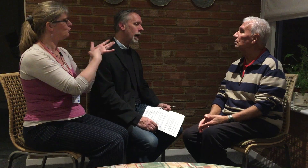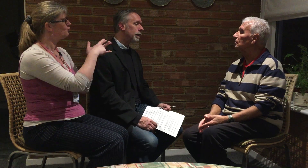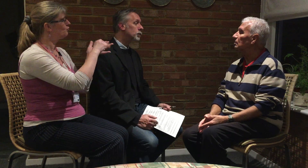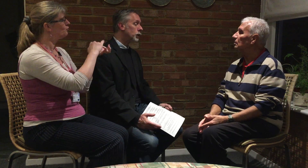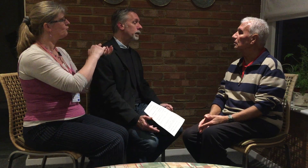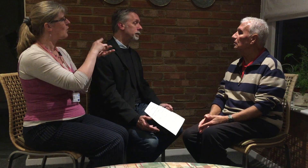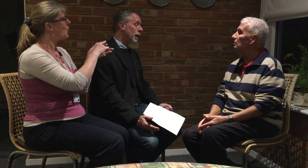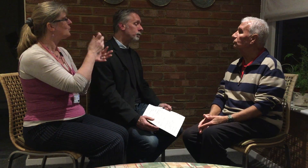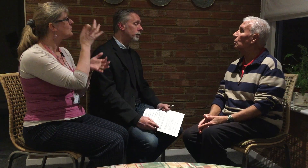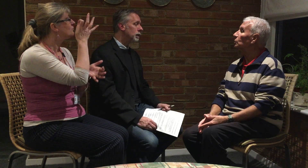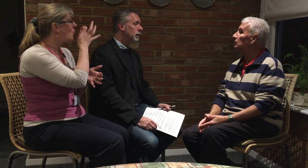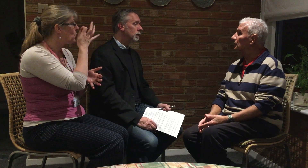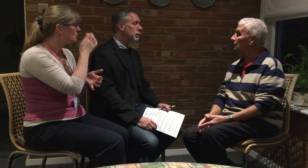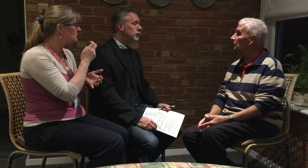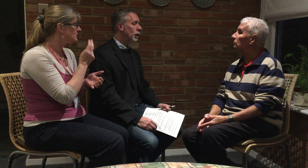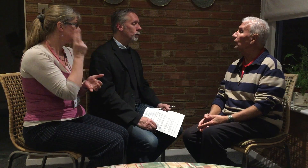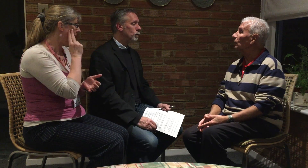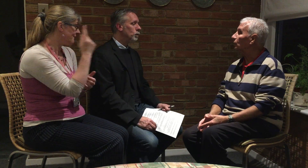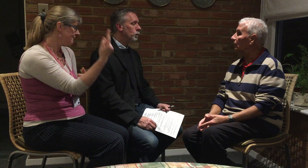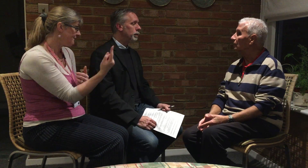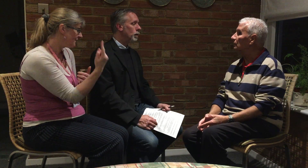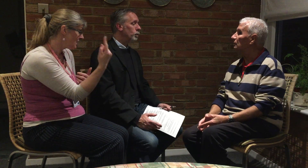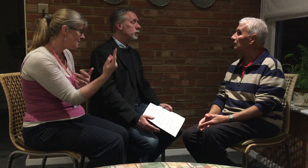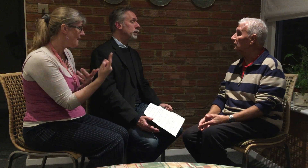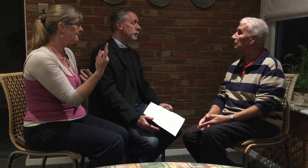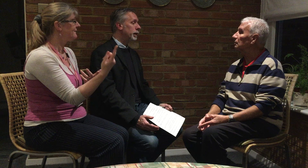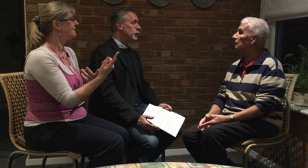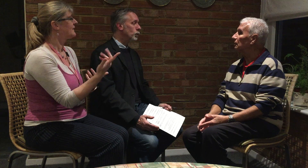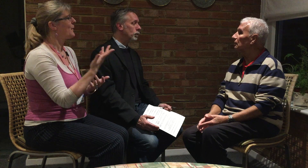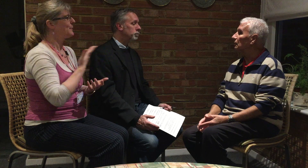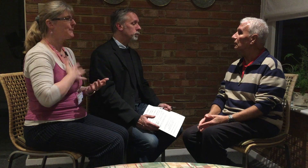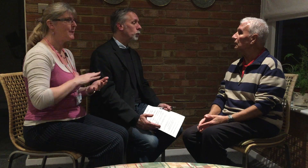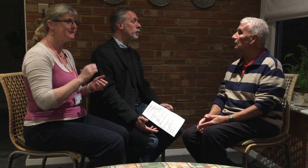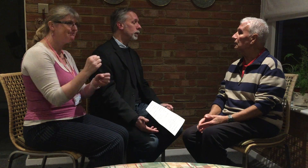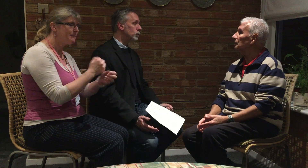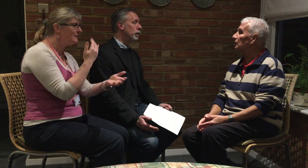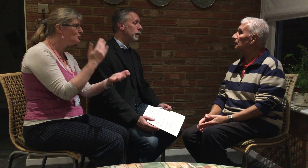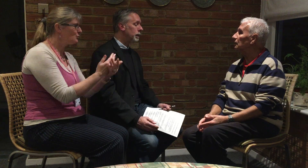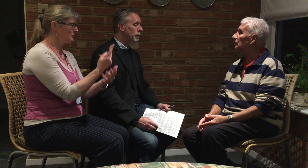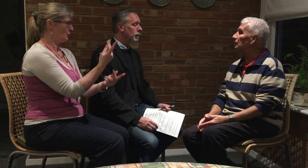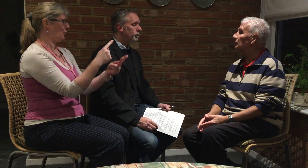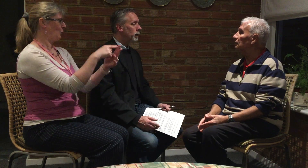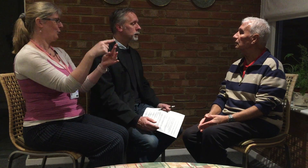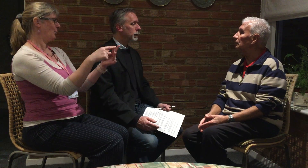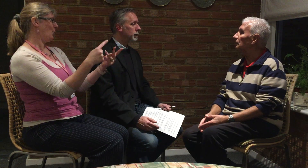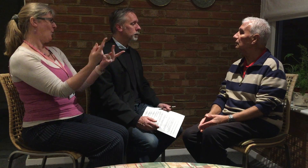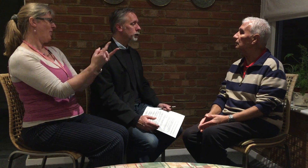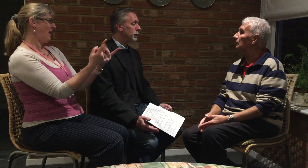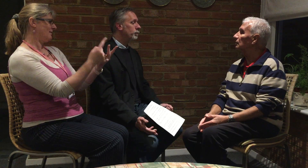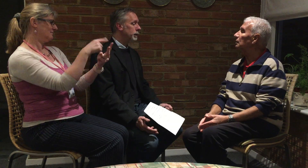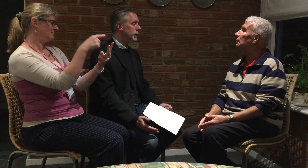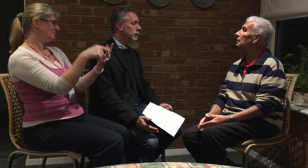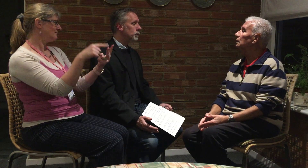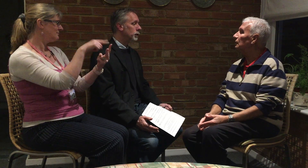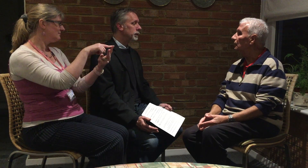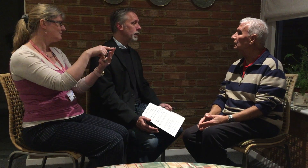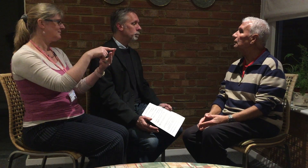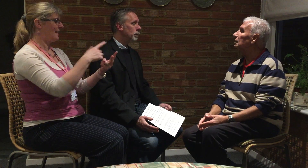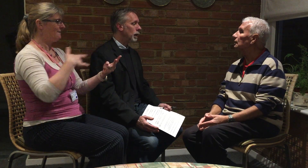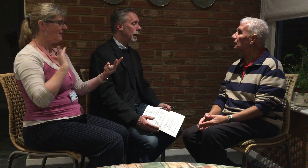and she is deaf. So I wanted to make sure two things really. Firstly, that she fits into the team